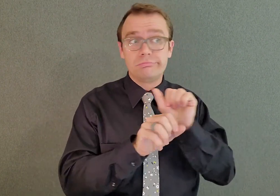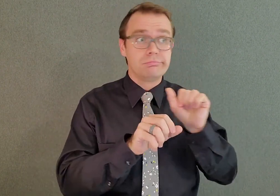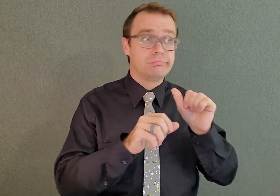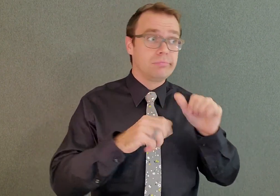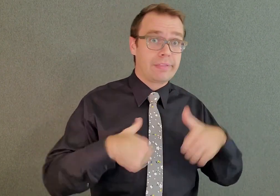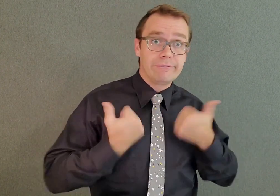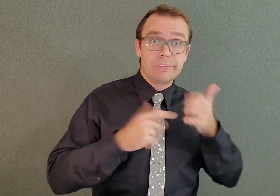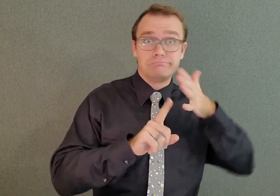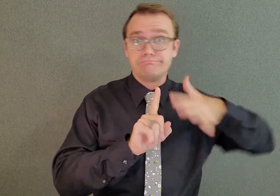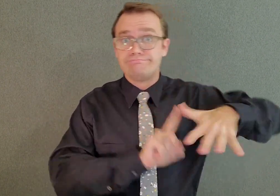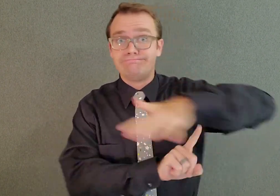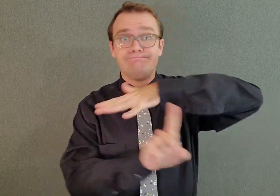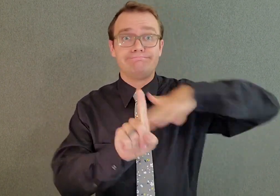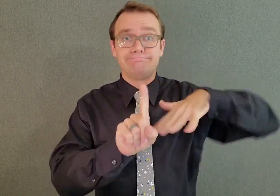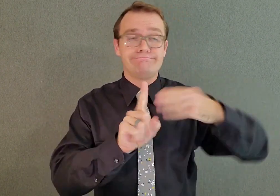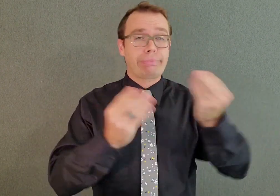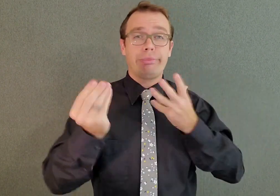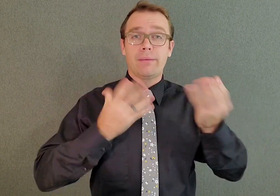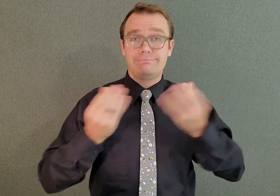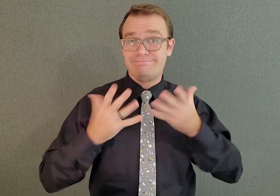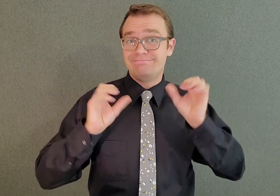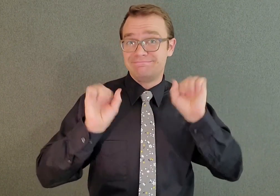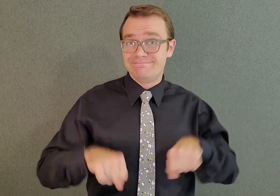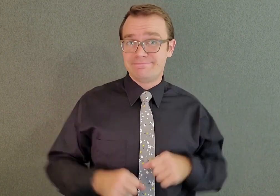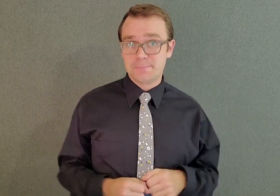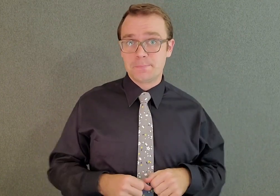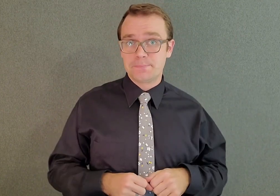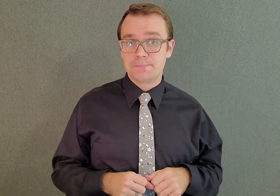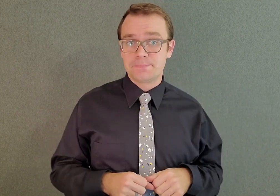work environment, among others.